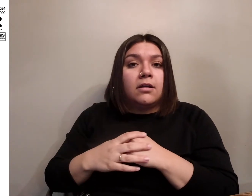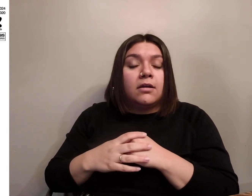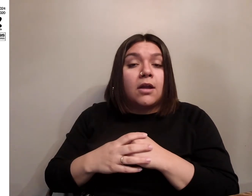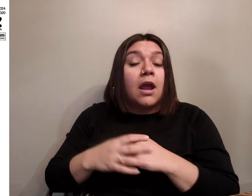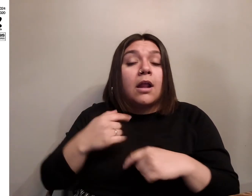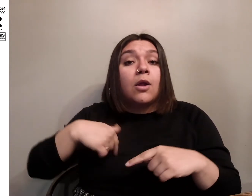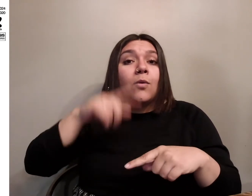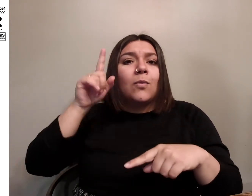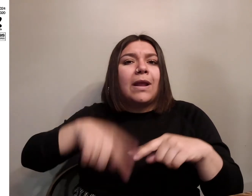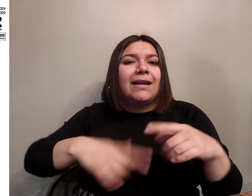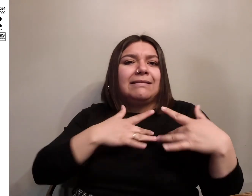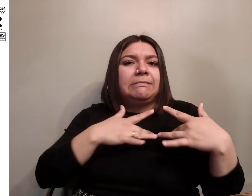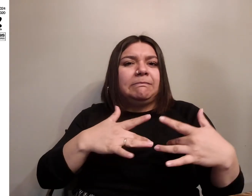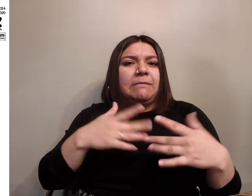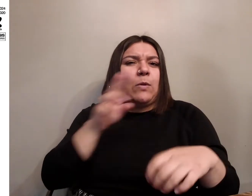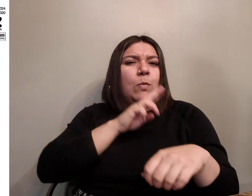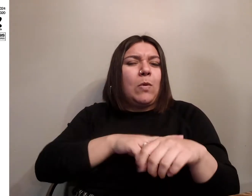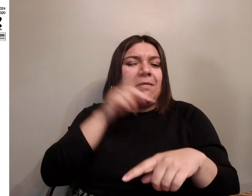that